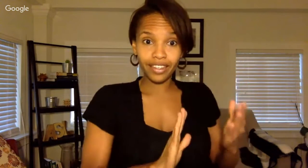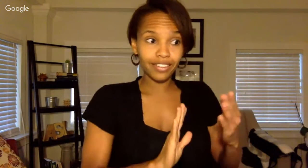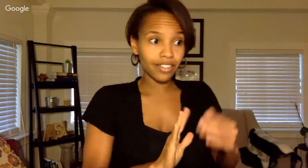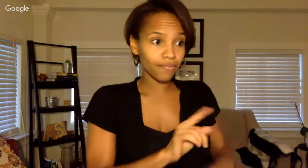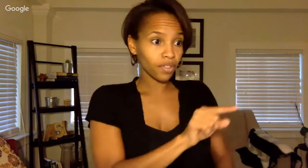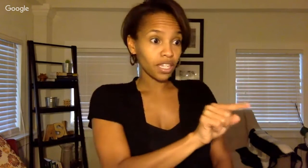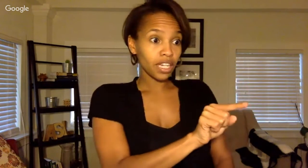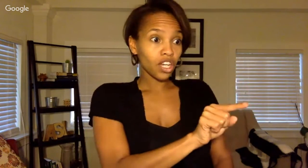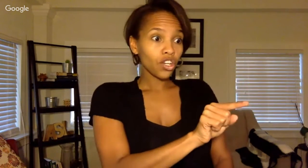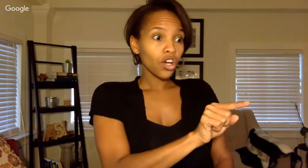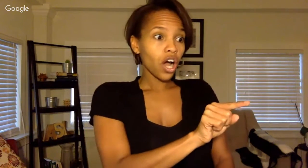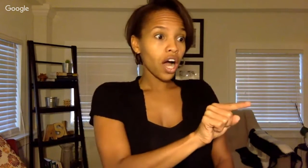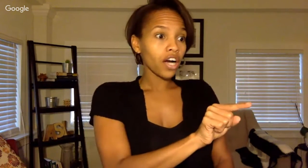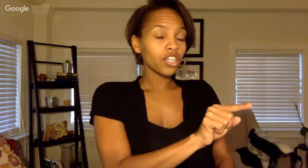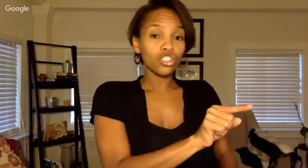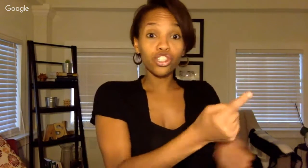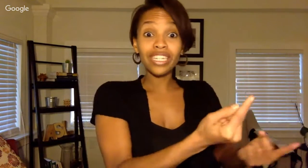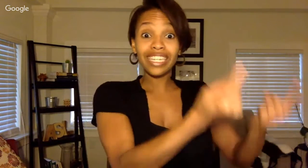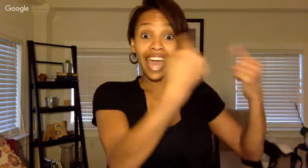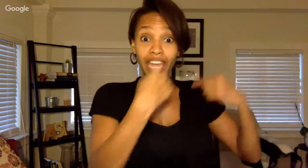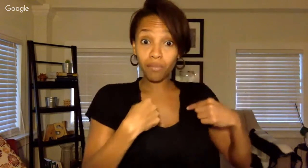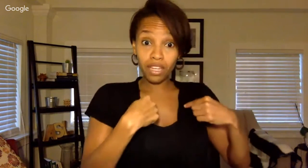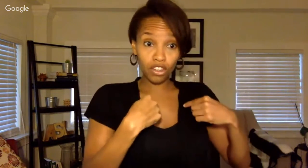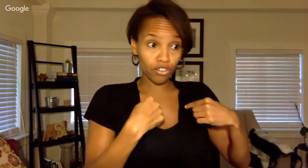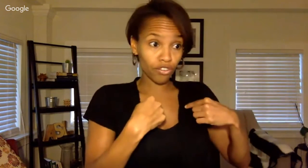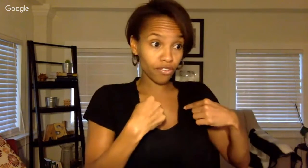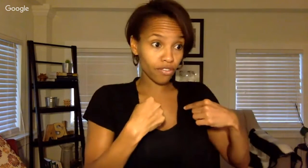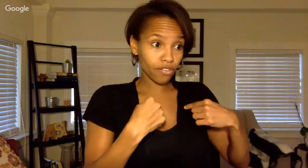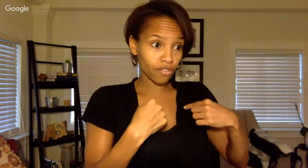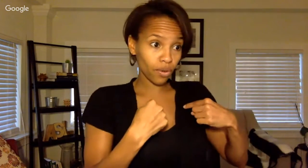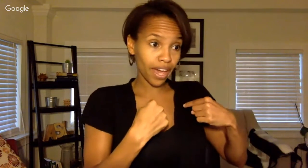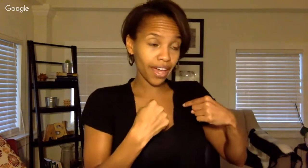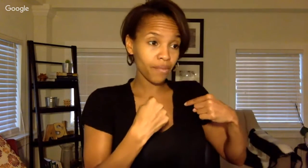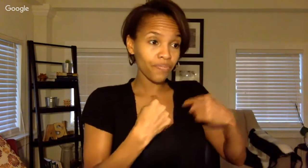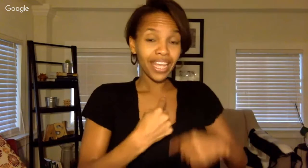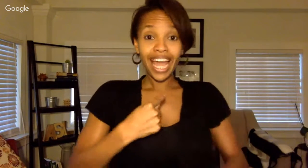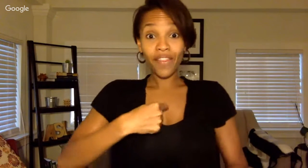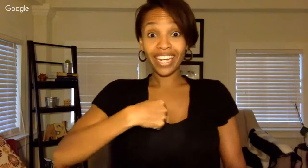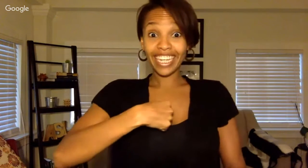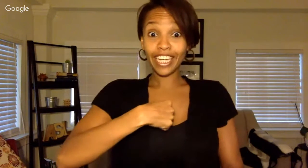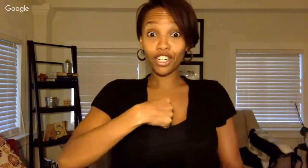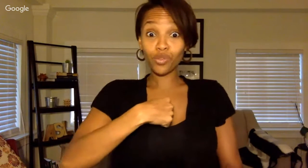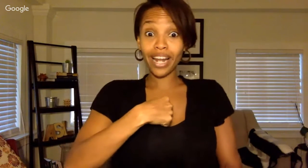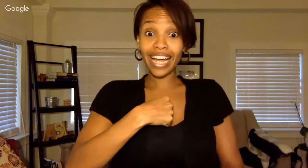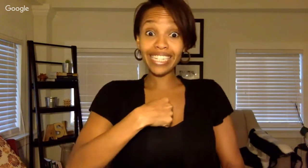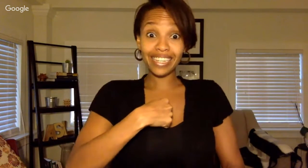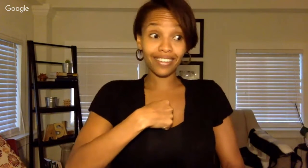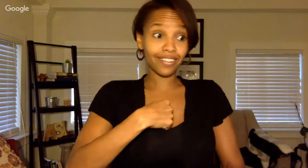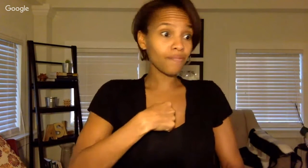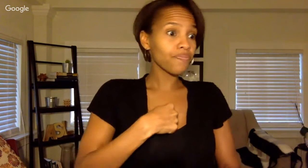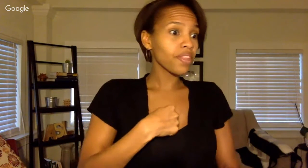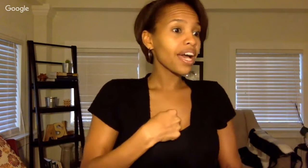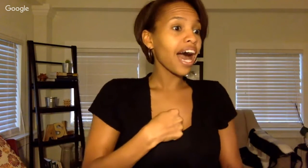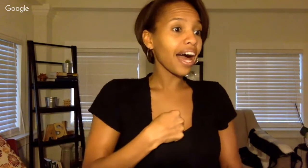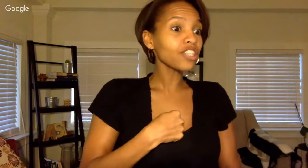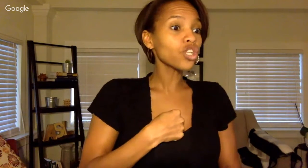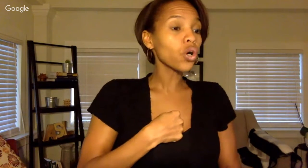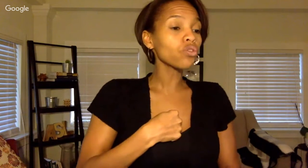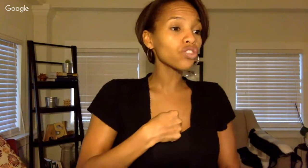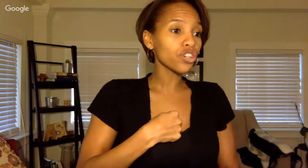advocate, she came here, okay? And then here's what I did. I told her